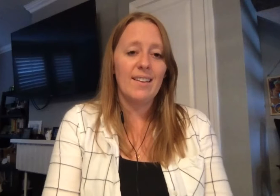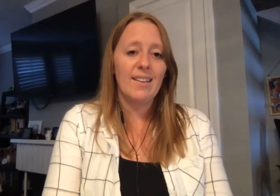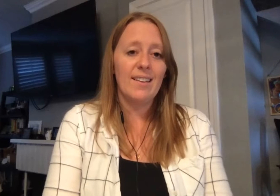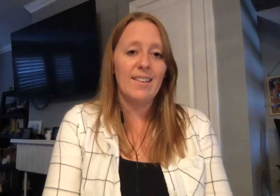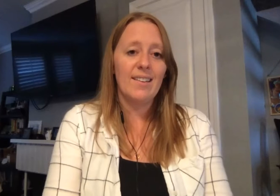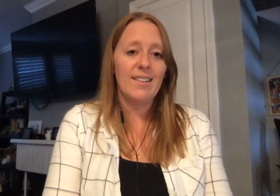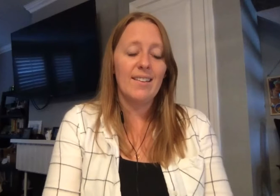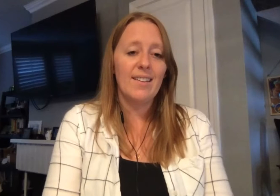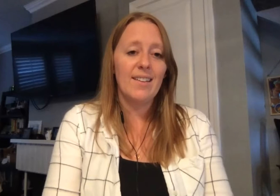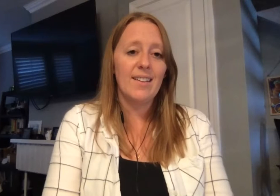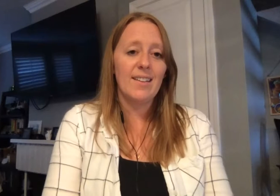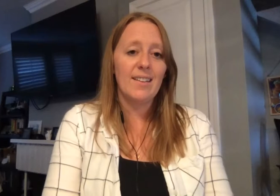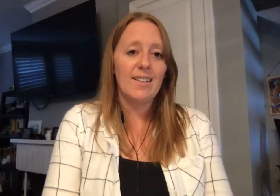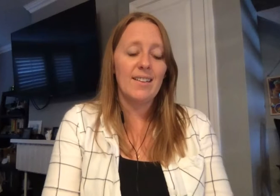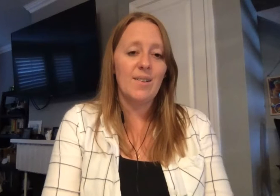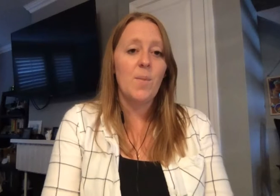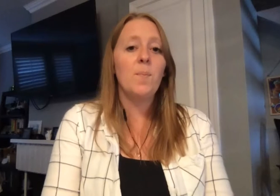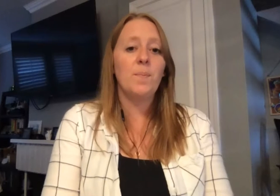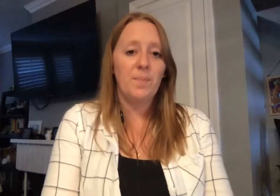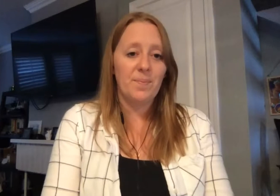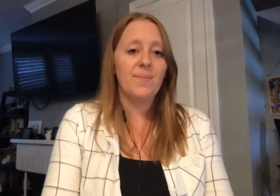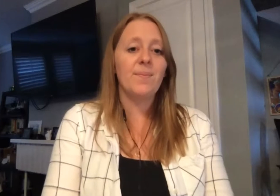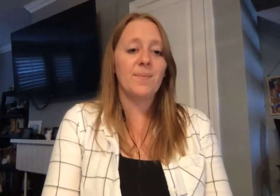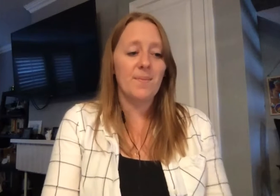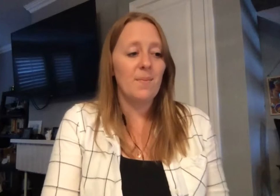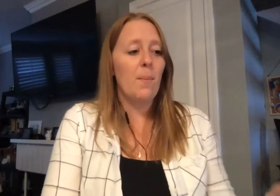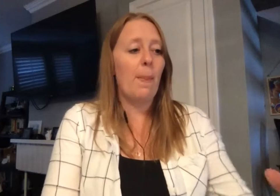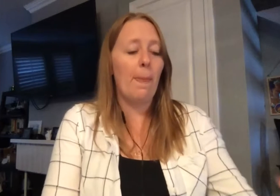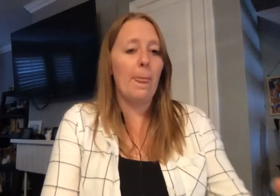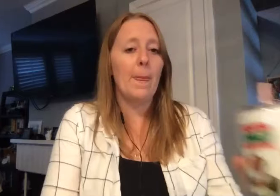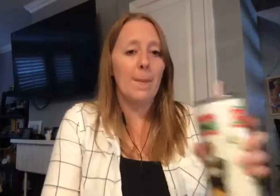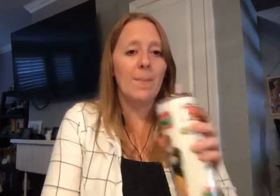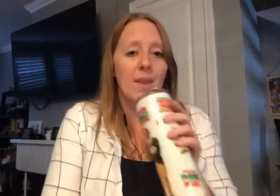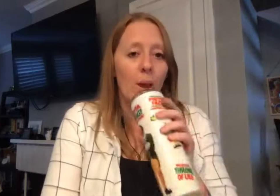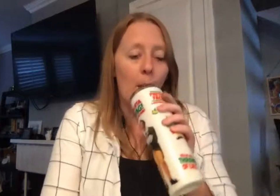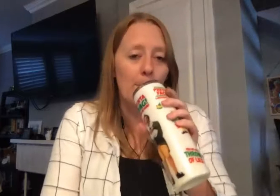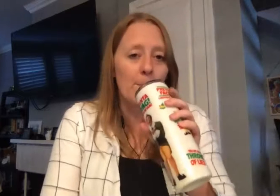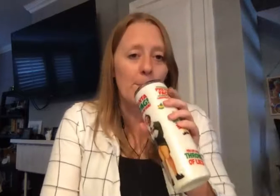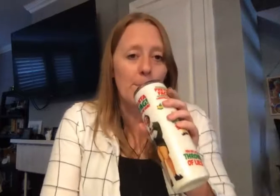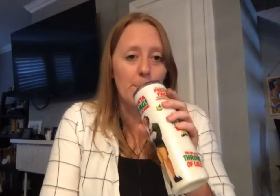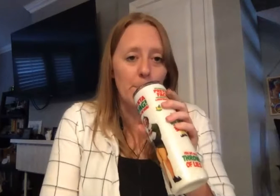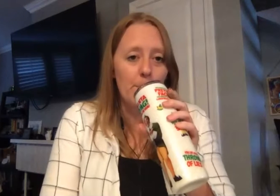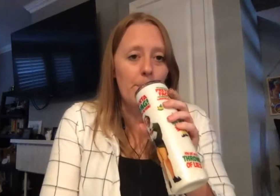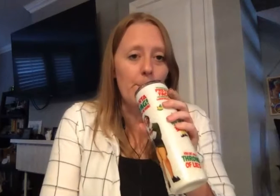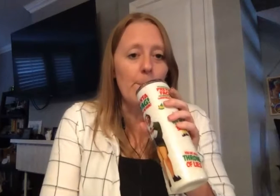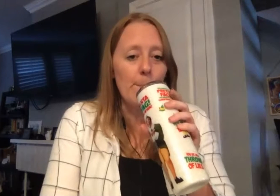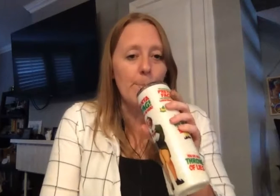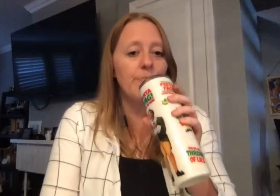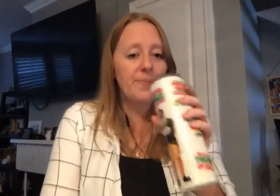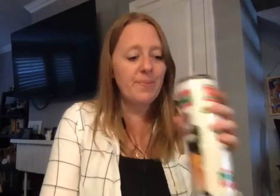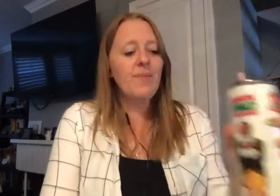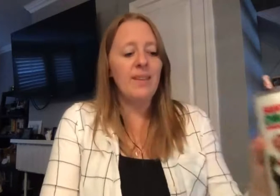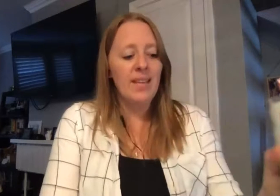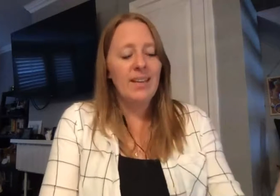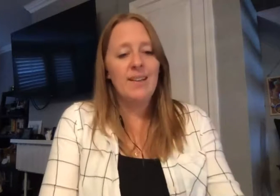children who are babbling at first, and adults interpret what that means, even though it's not the real word yet. You know what I mean?